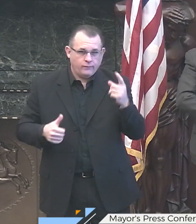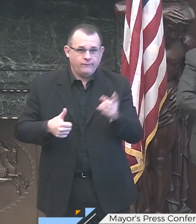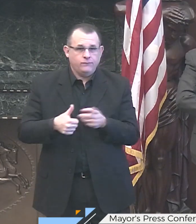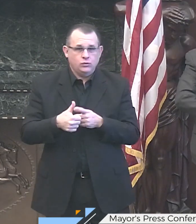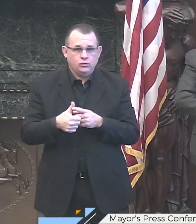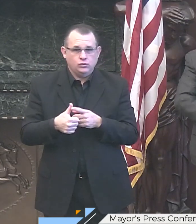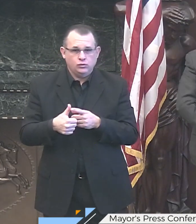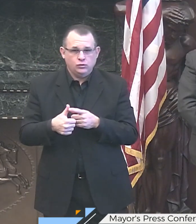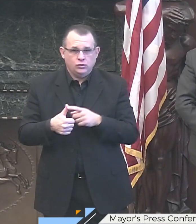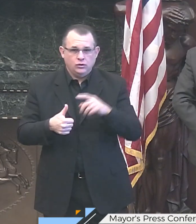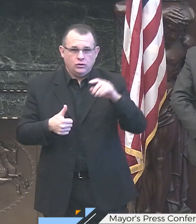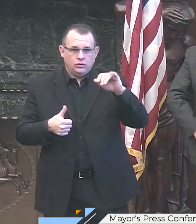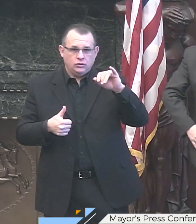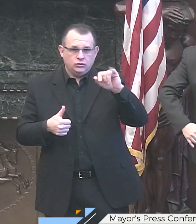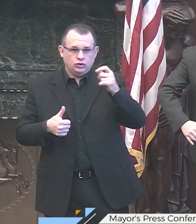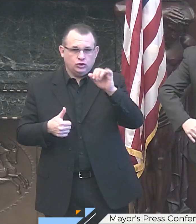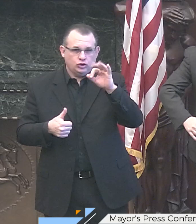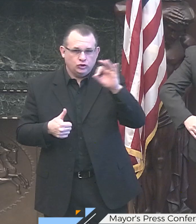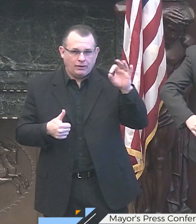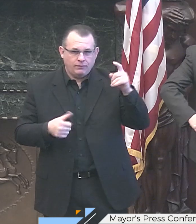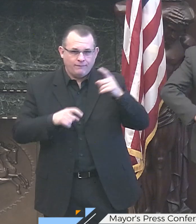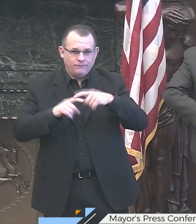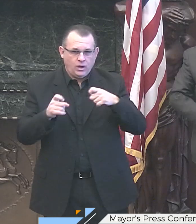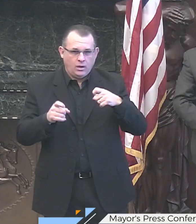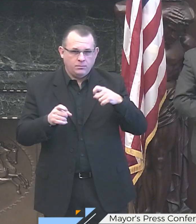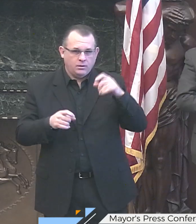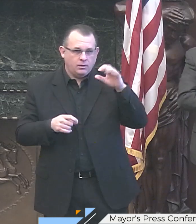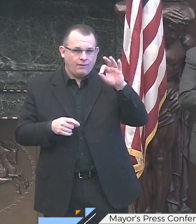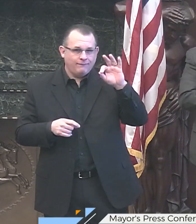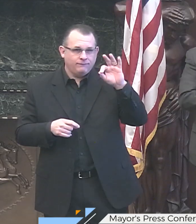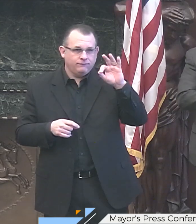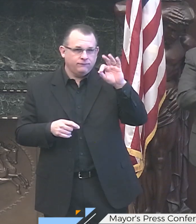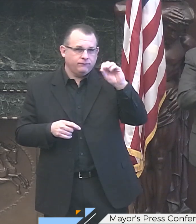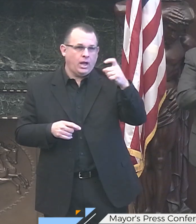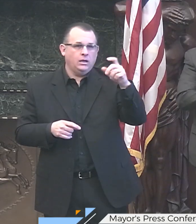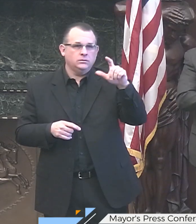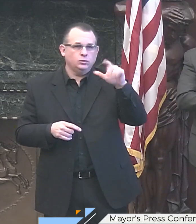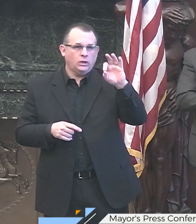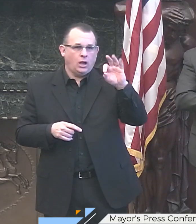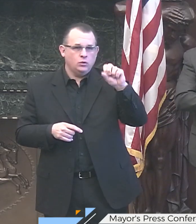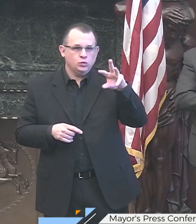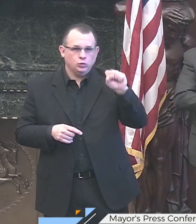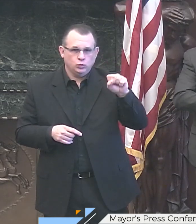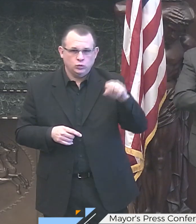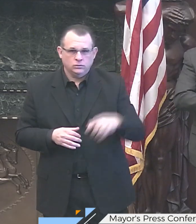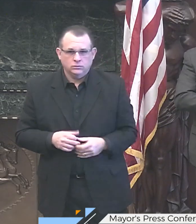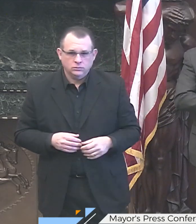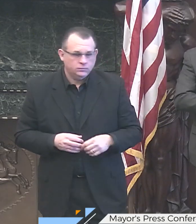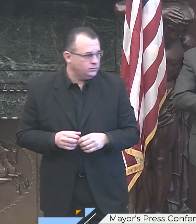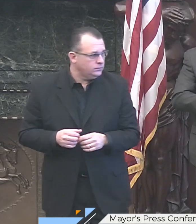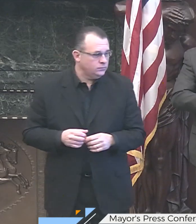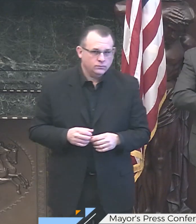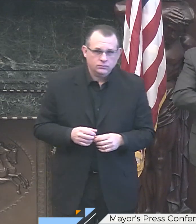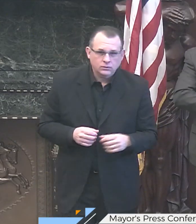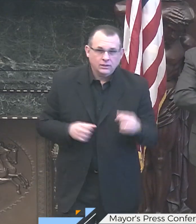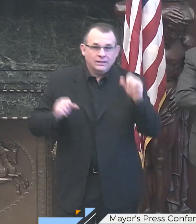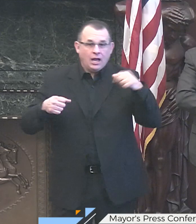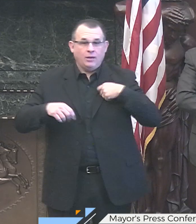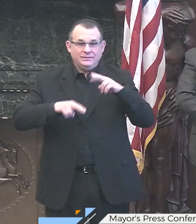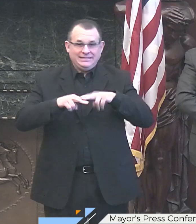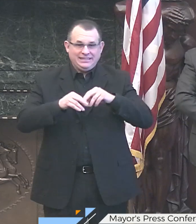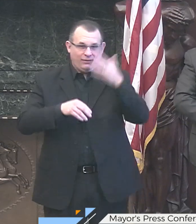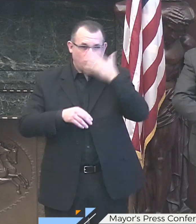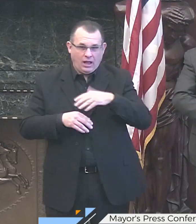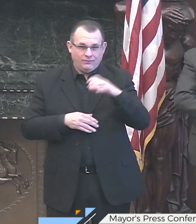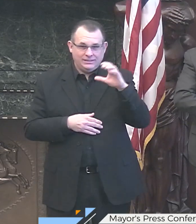is Jeff Cole of Fox 29. Yeah, good afternoon. I'm actually out in front of Citizens Bank Park where there are a lot of